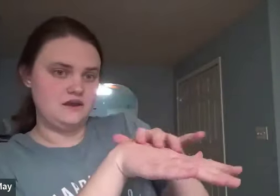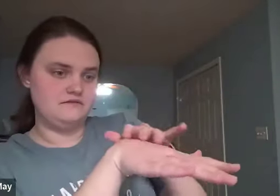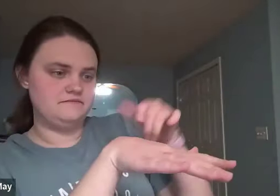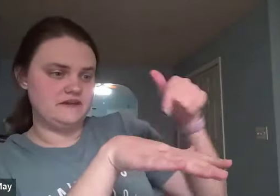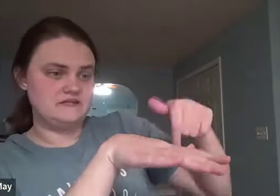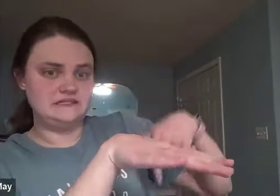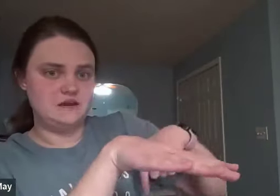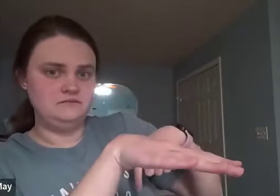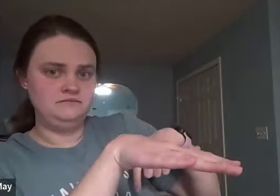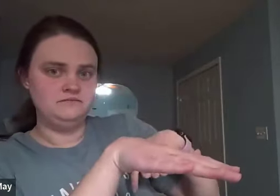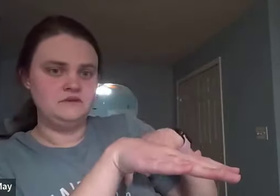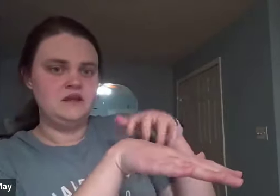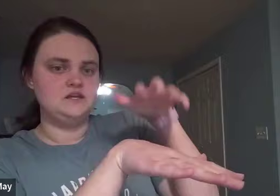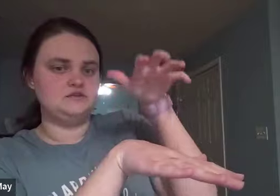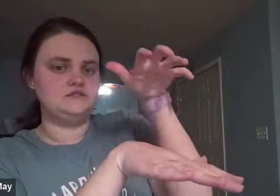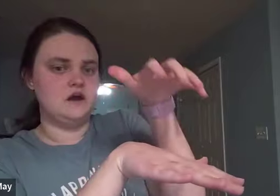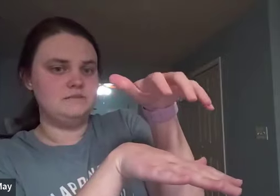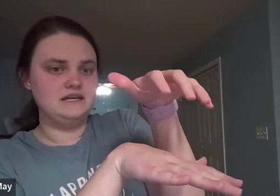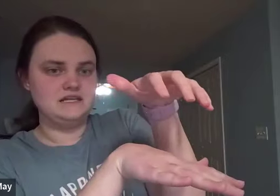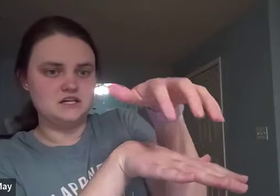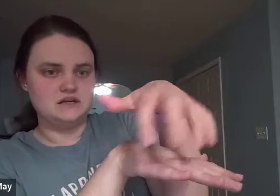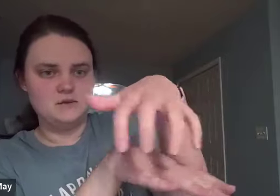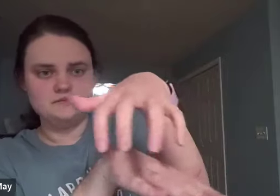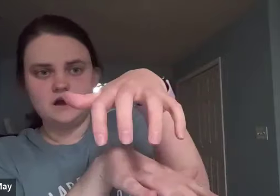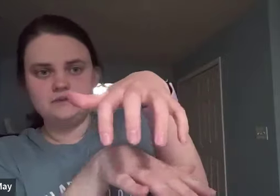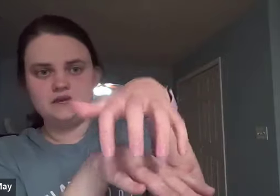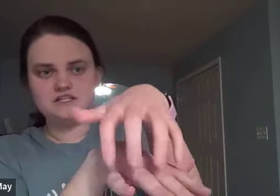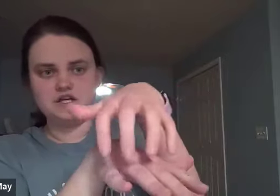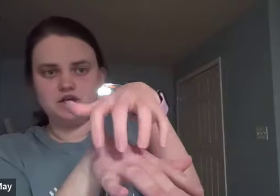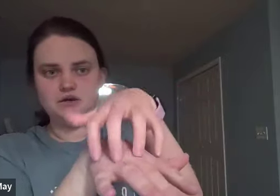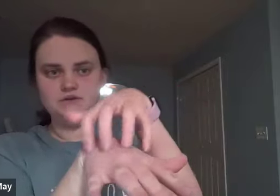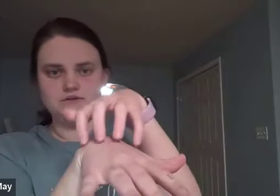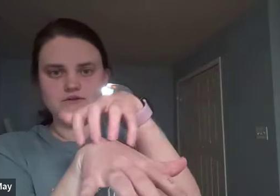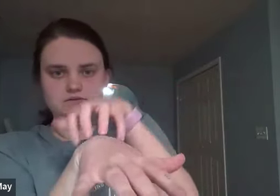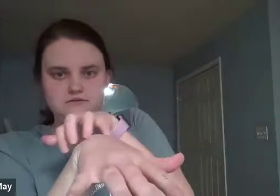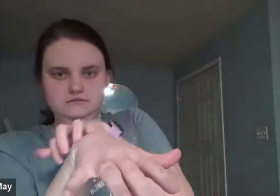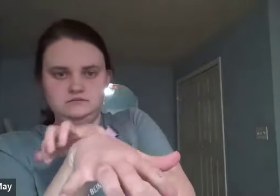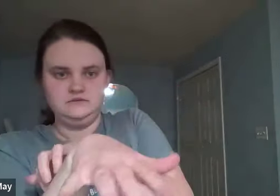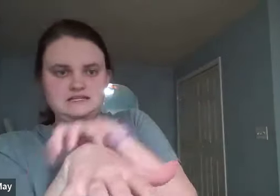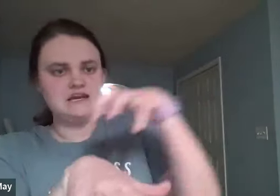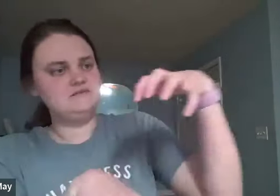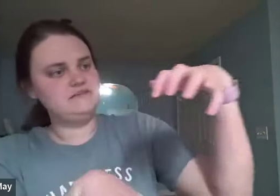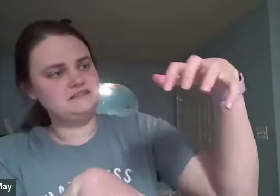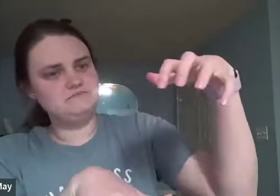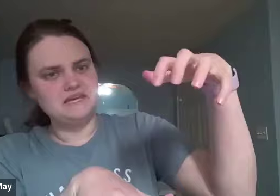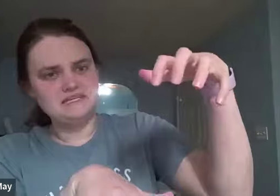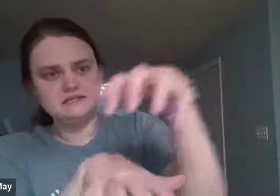of facing down. Your dominant is going to come on top and is going to go do. It's kind of like this bent,